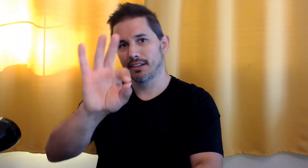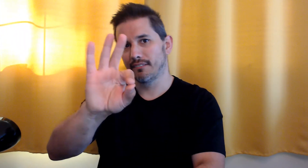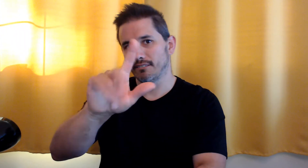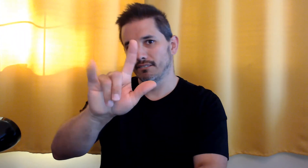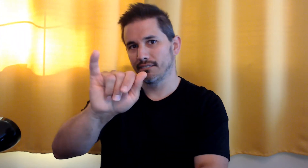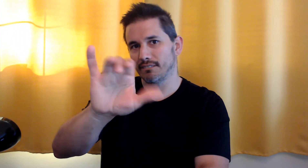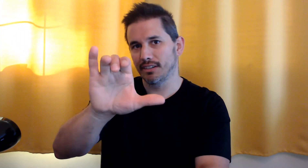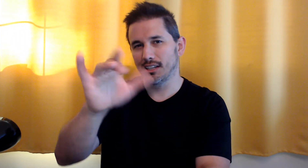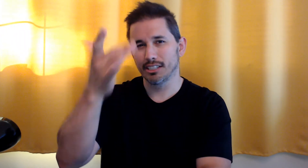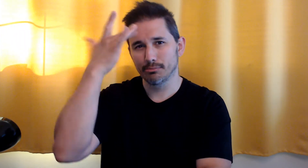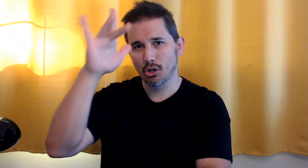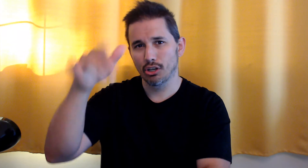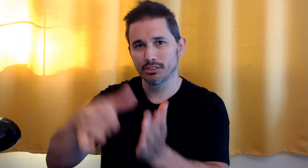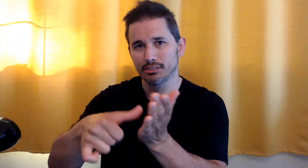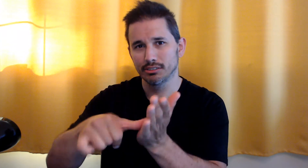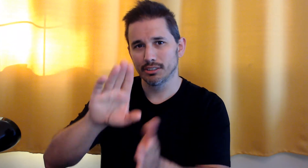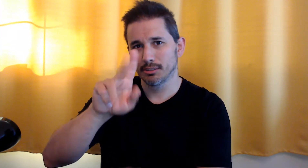This is the Flic Smart Button.